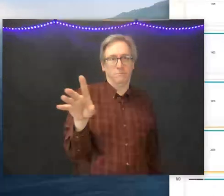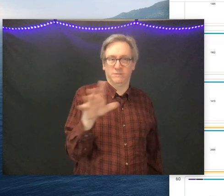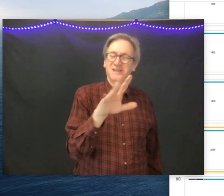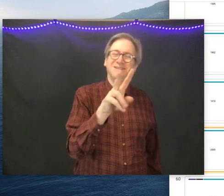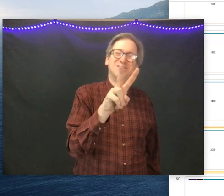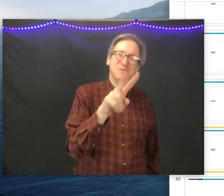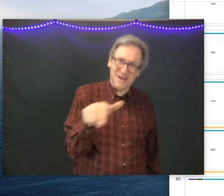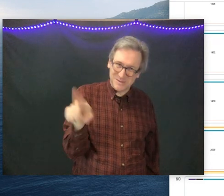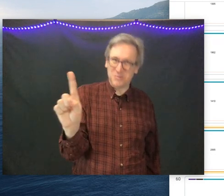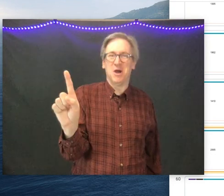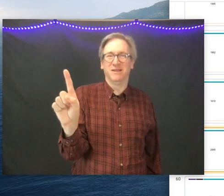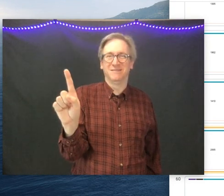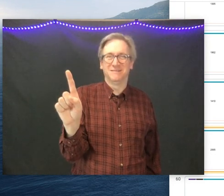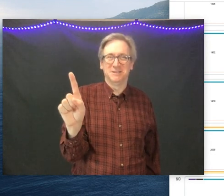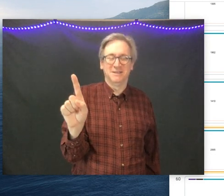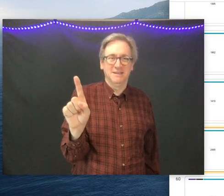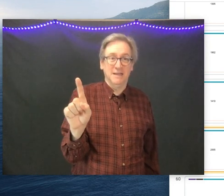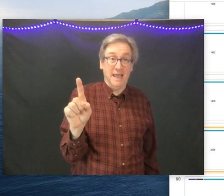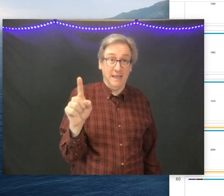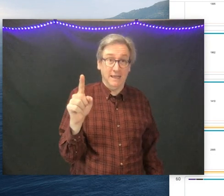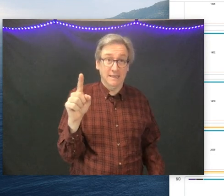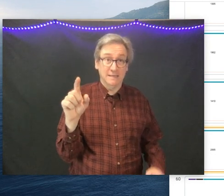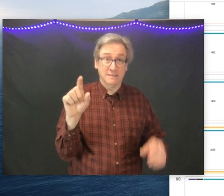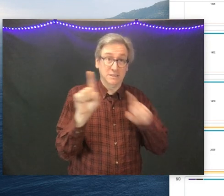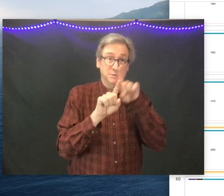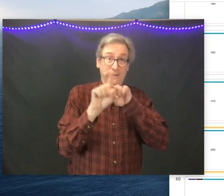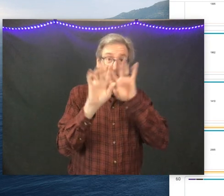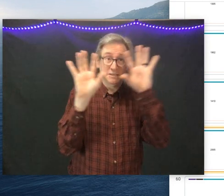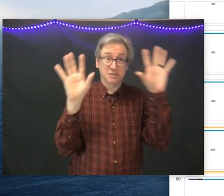2001, 2001, a